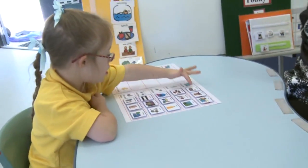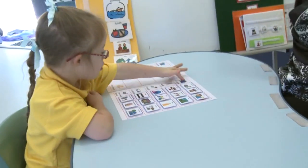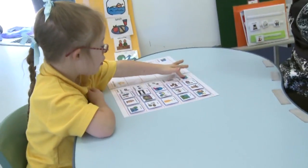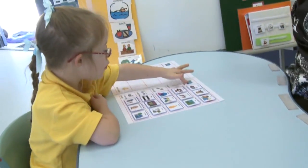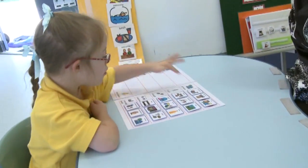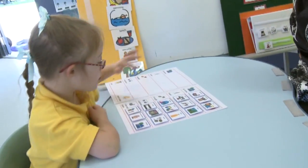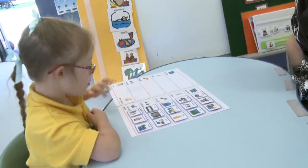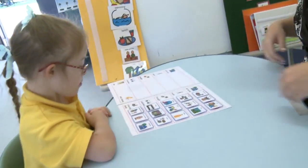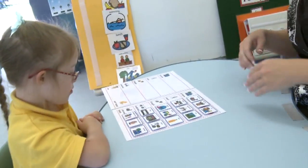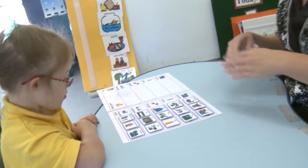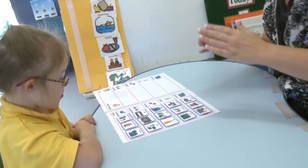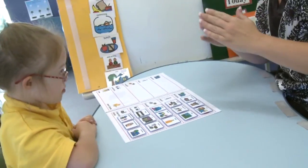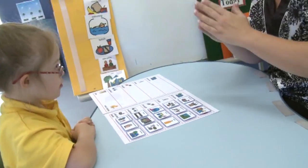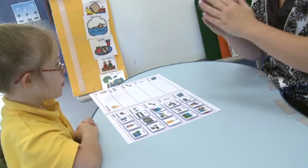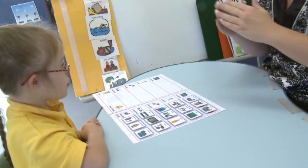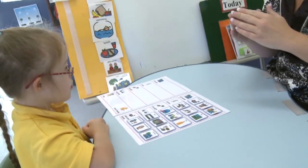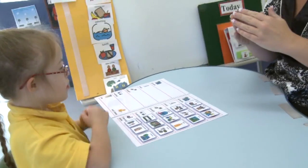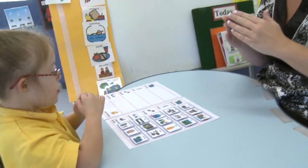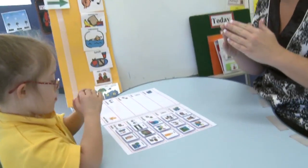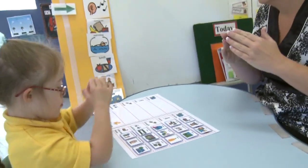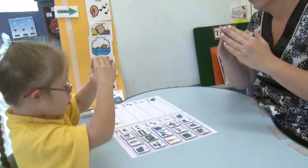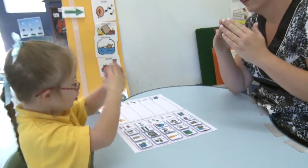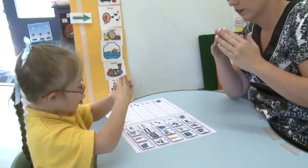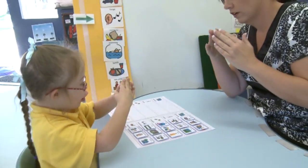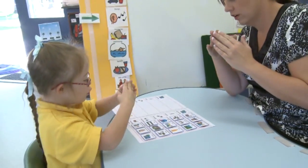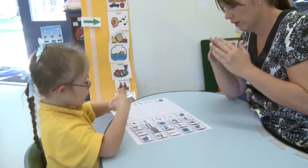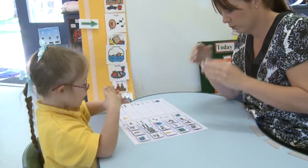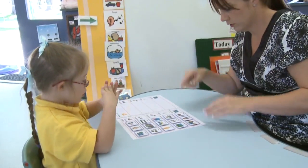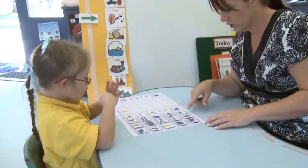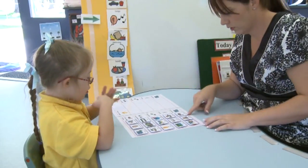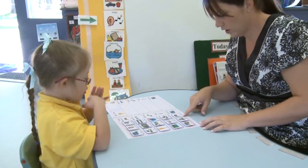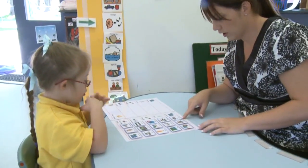What do you do at home? Can you show Tiff's sign for home? Home. What do you do at home?